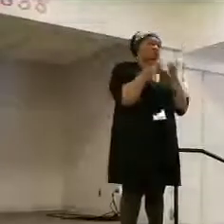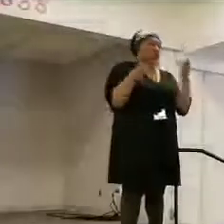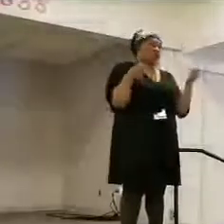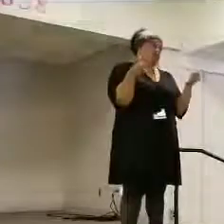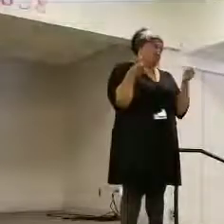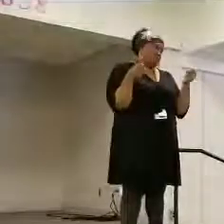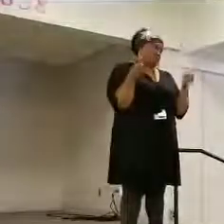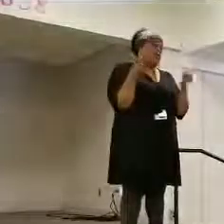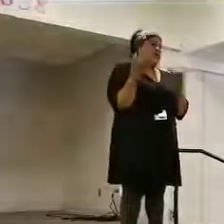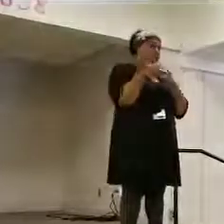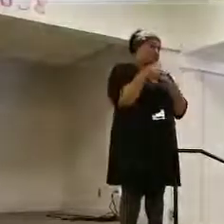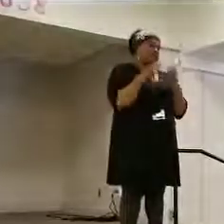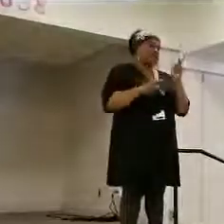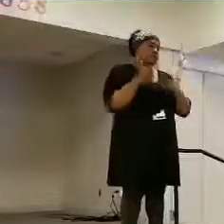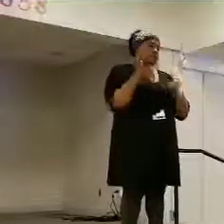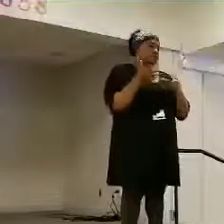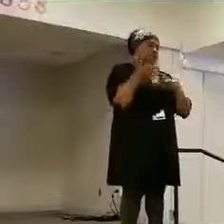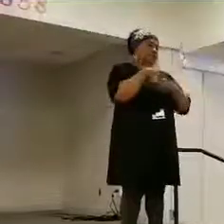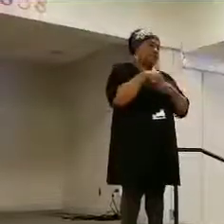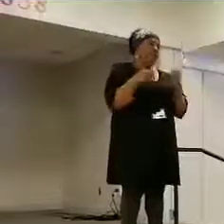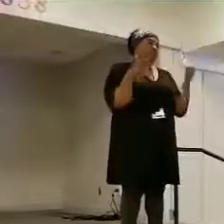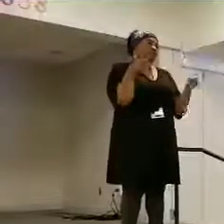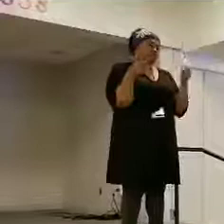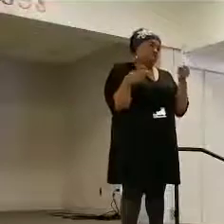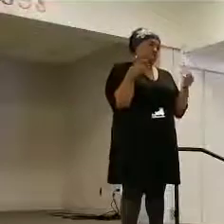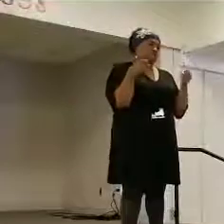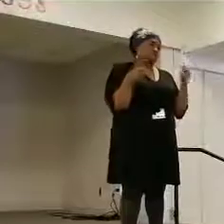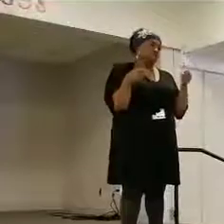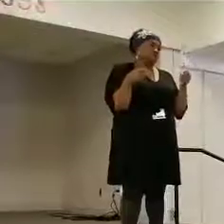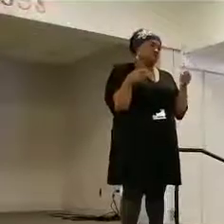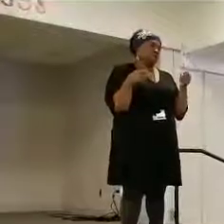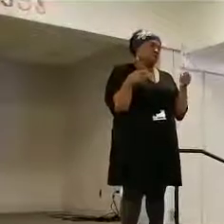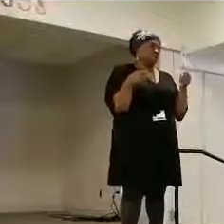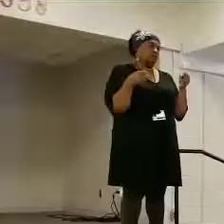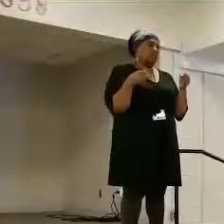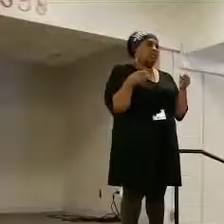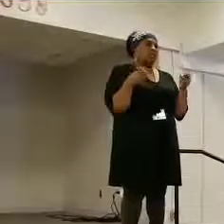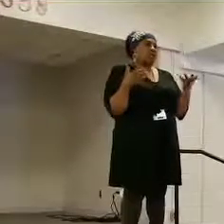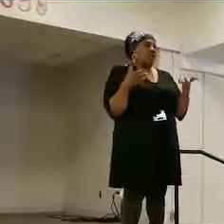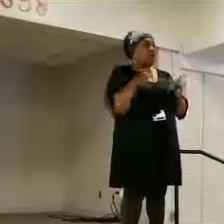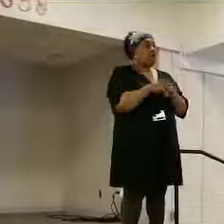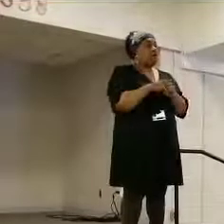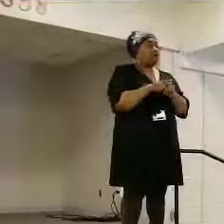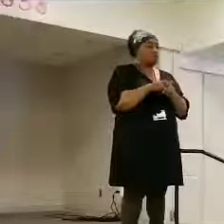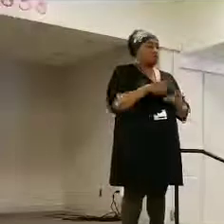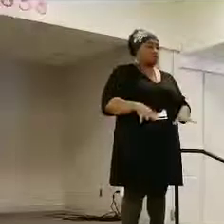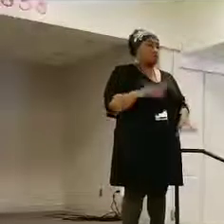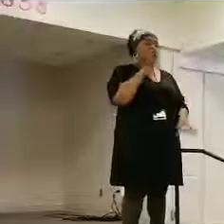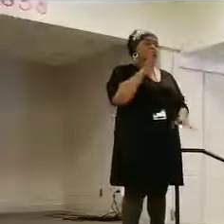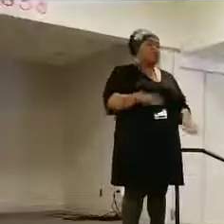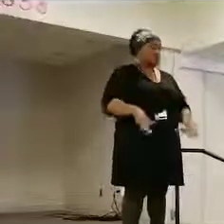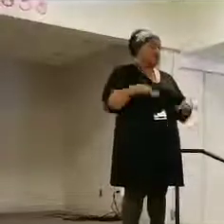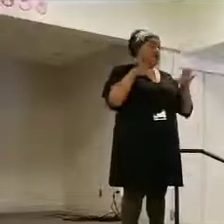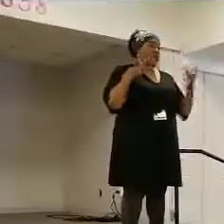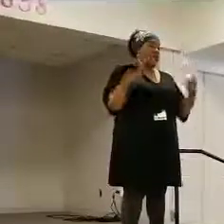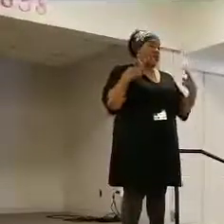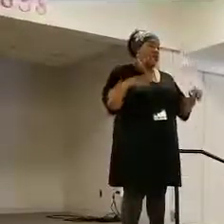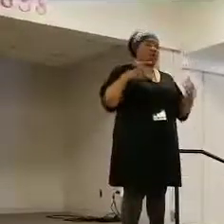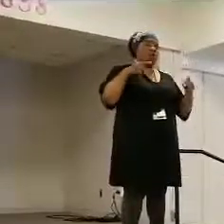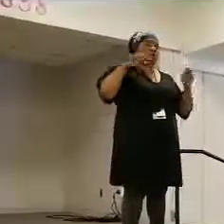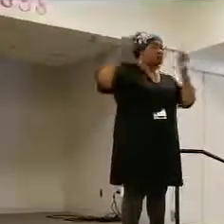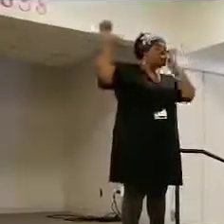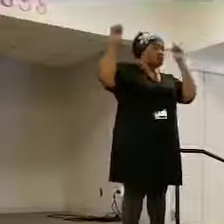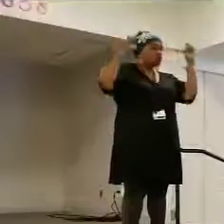or involve people and vehicles. Also, floods can happen during storm